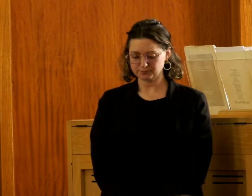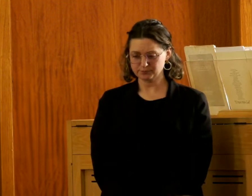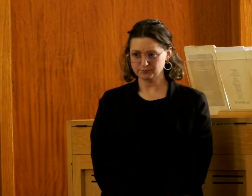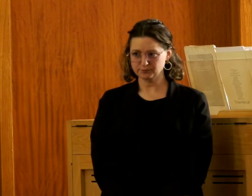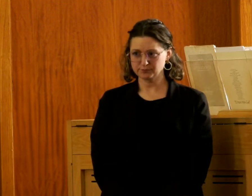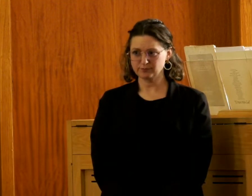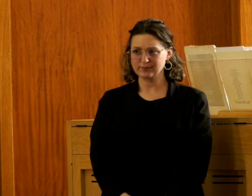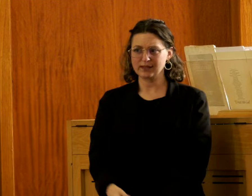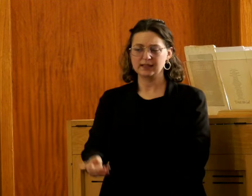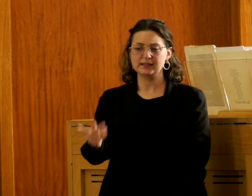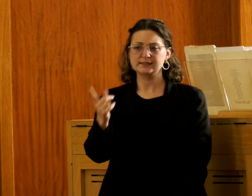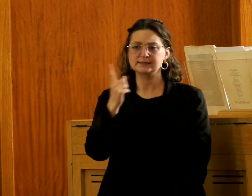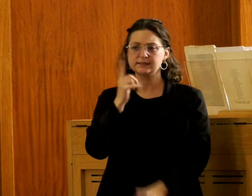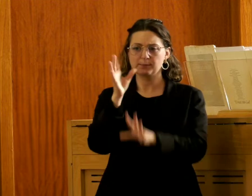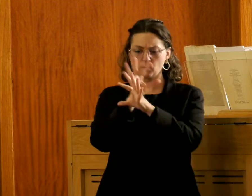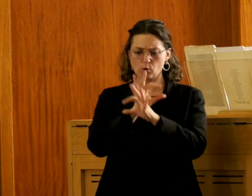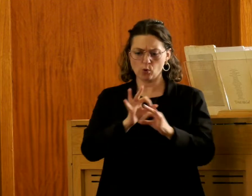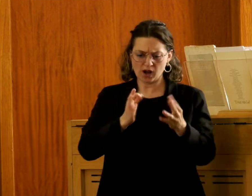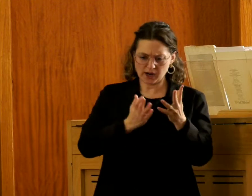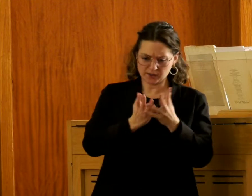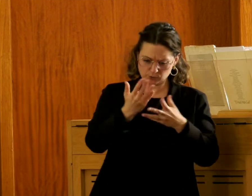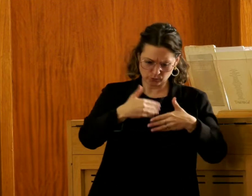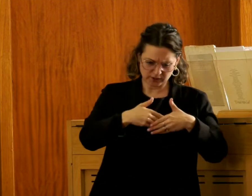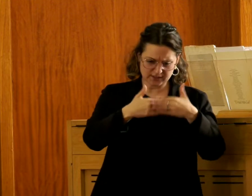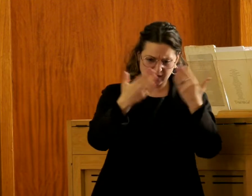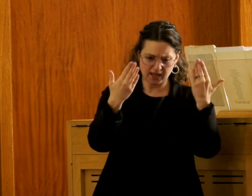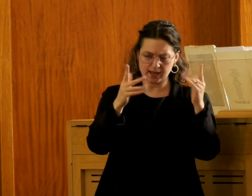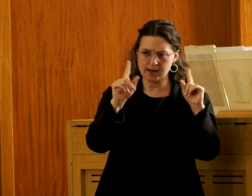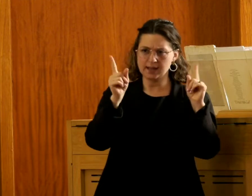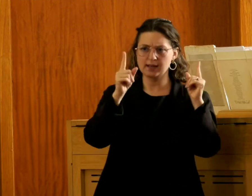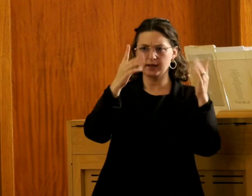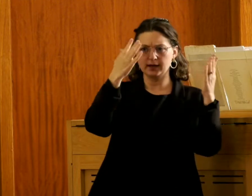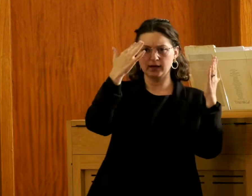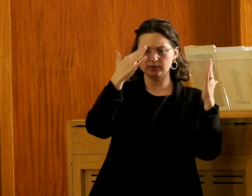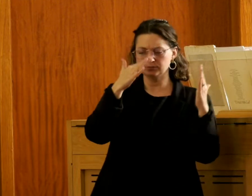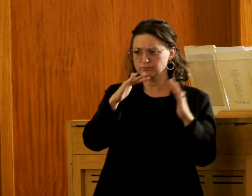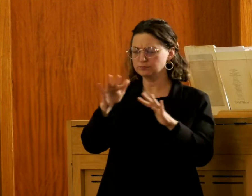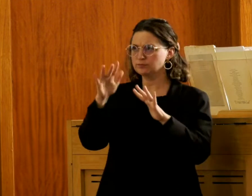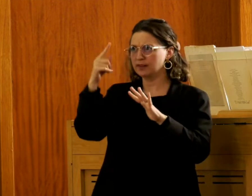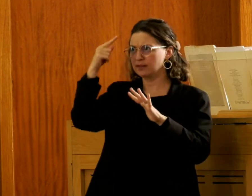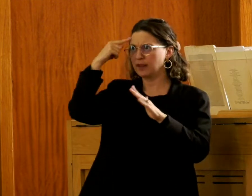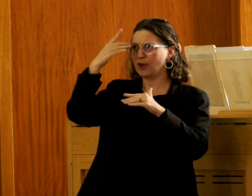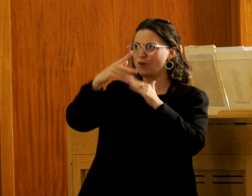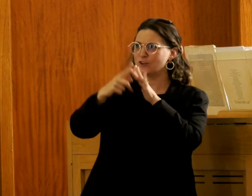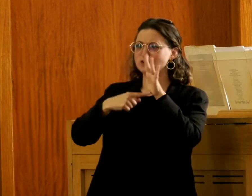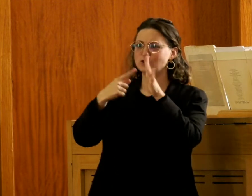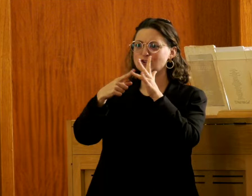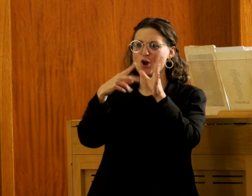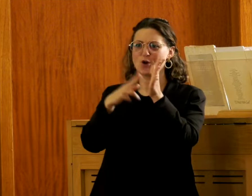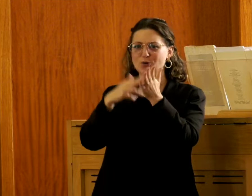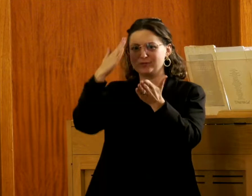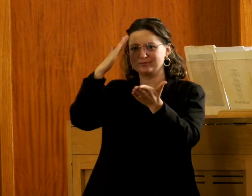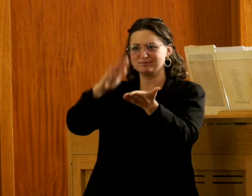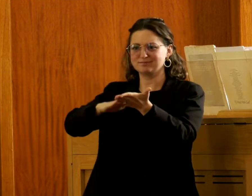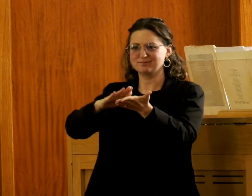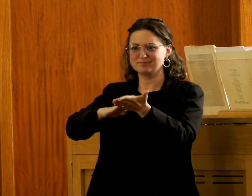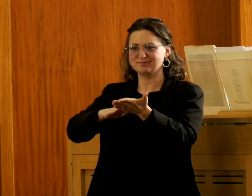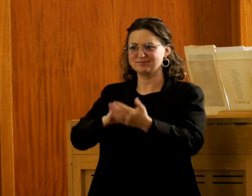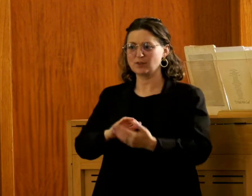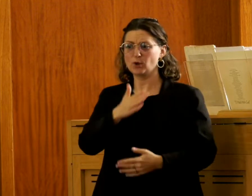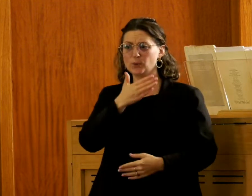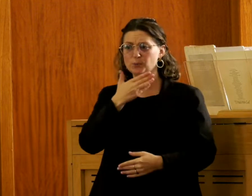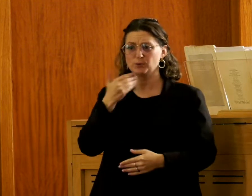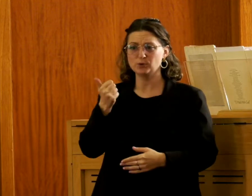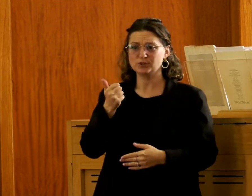Out of the simple quiet of the day, we bring our attention to Joan's memory. May the beauty and love of God